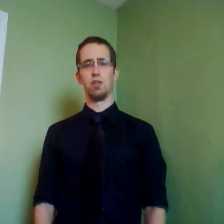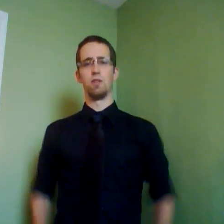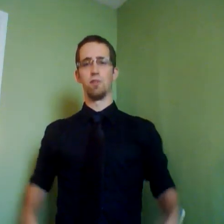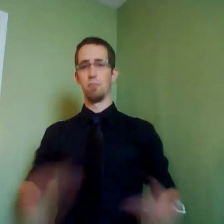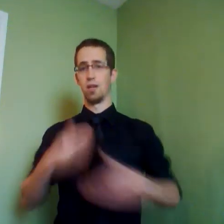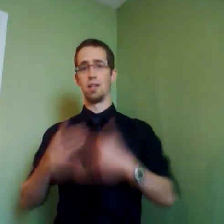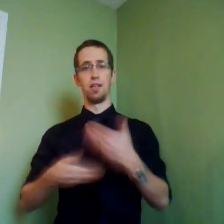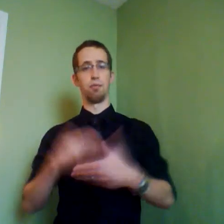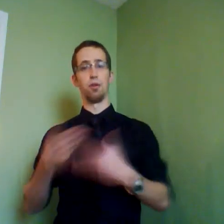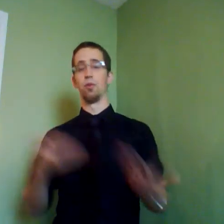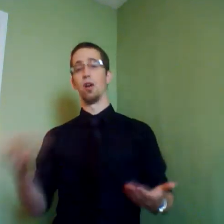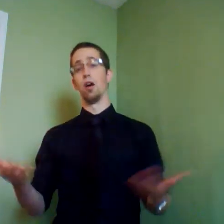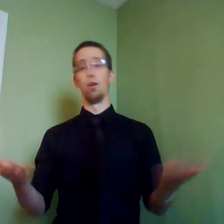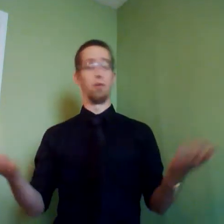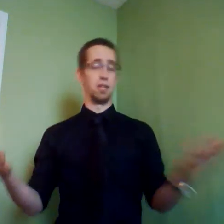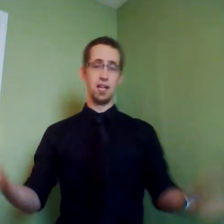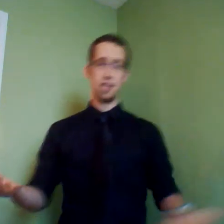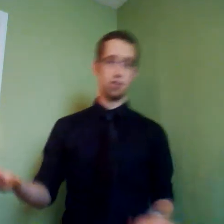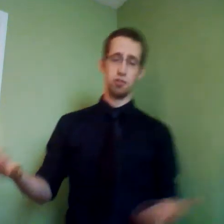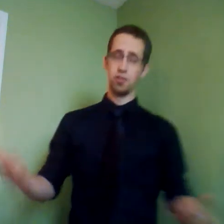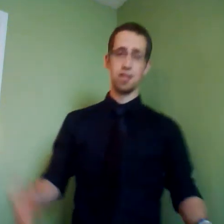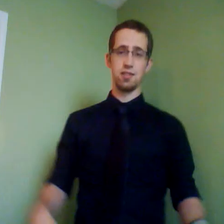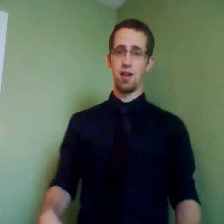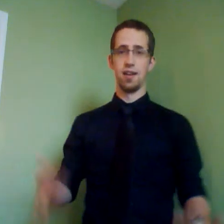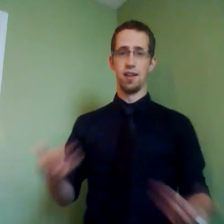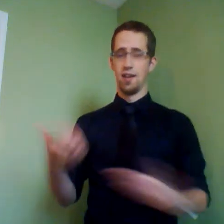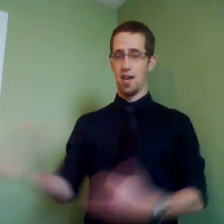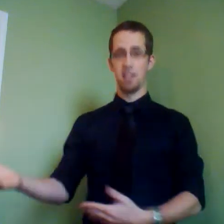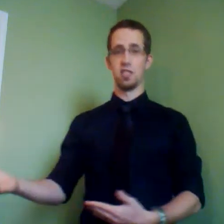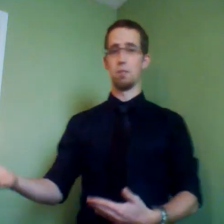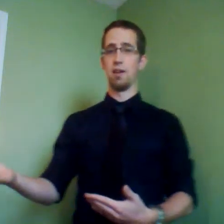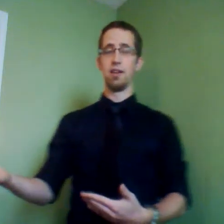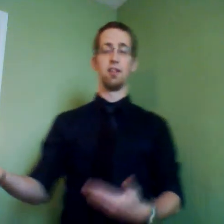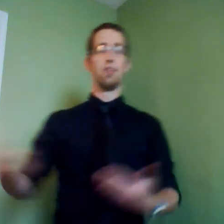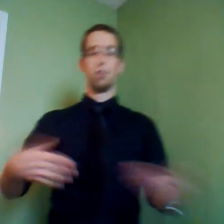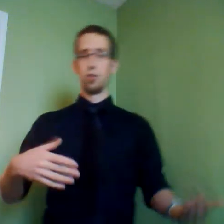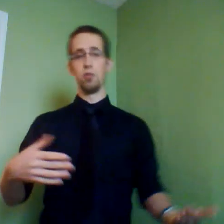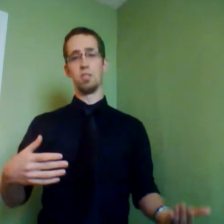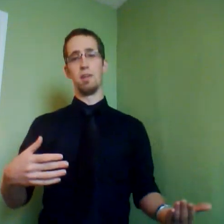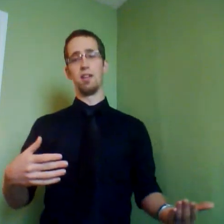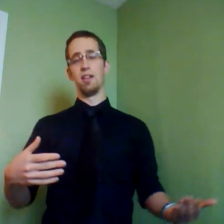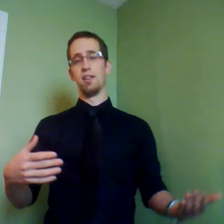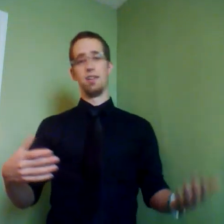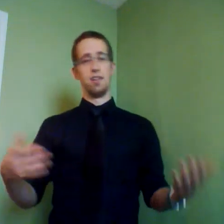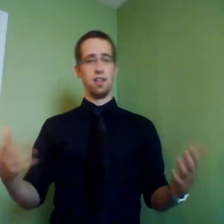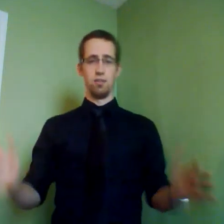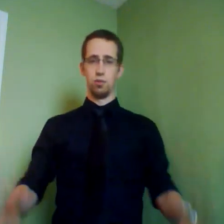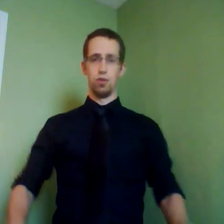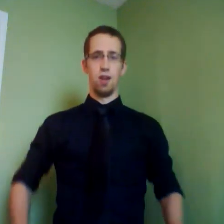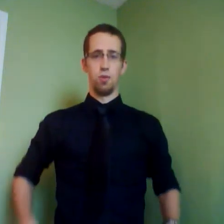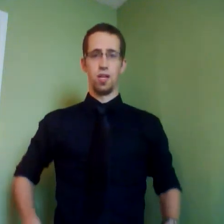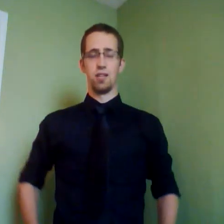for muddling through, oh, okay, I don't know that sign, I can spell it, or you can spell it, and we'll try to work it out